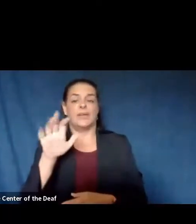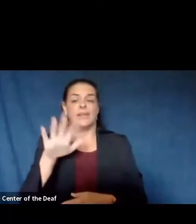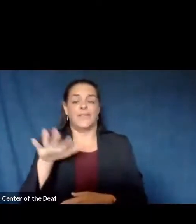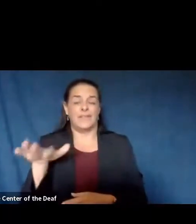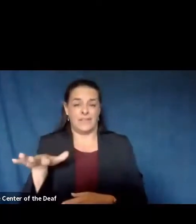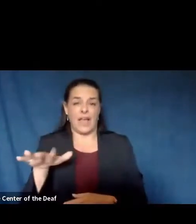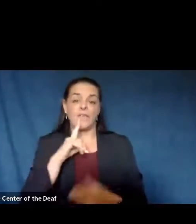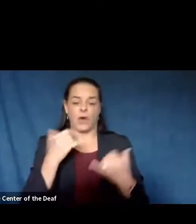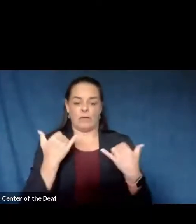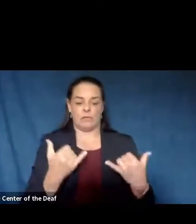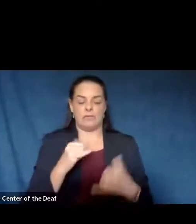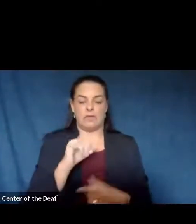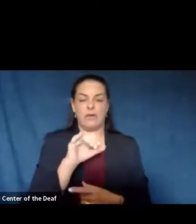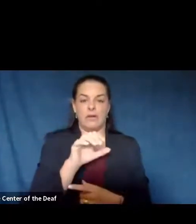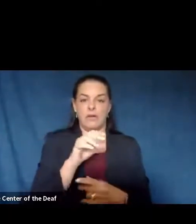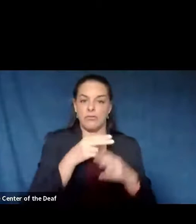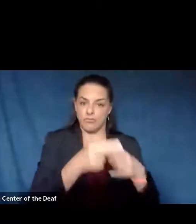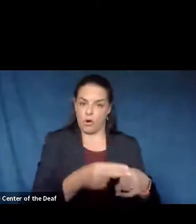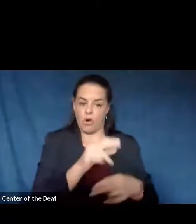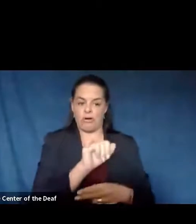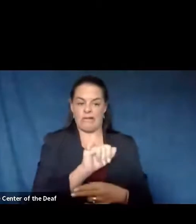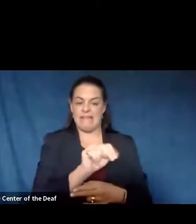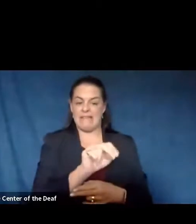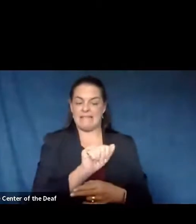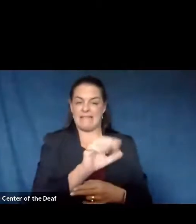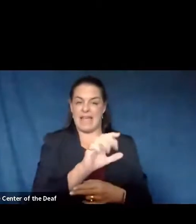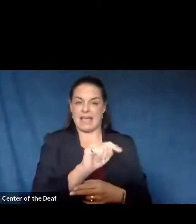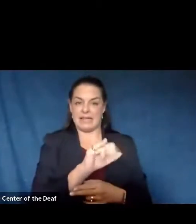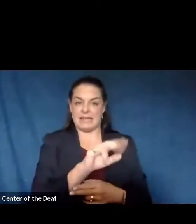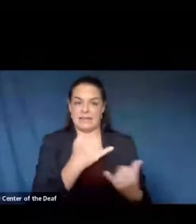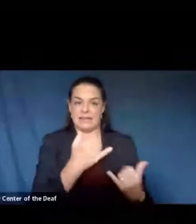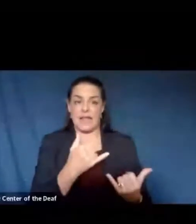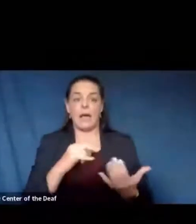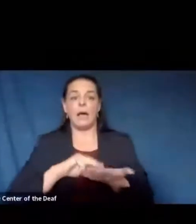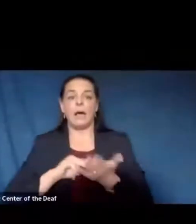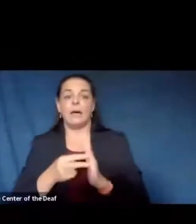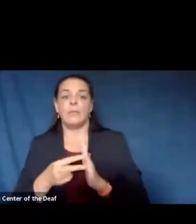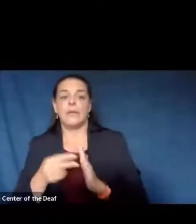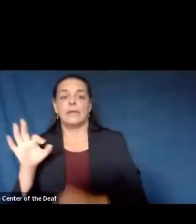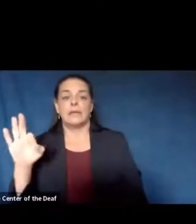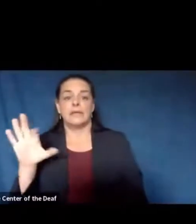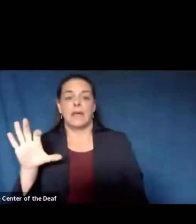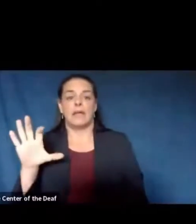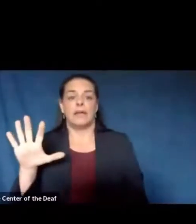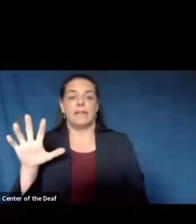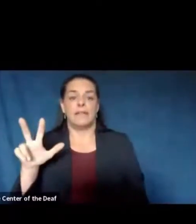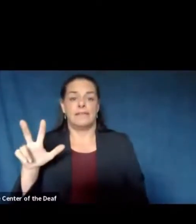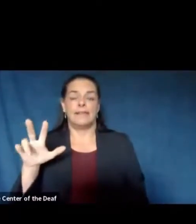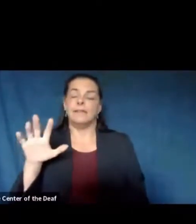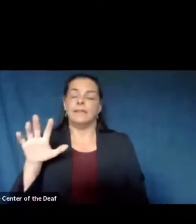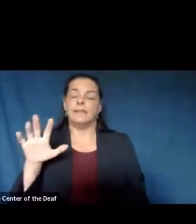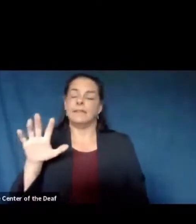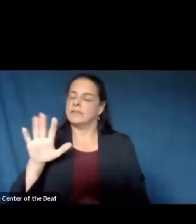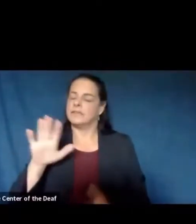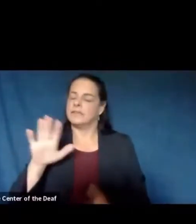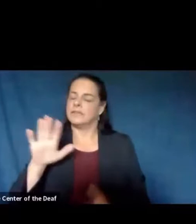9,355 of our cases are considered inactive, giving us 956 active cases.